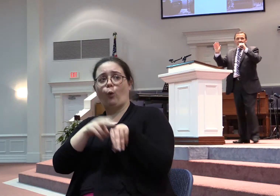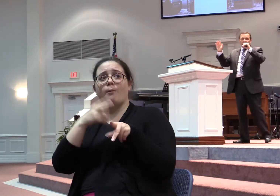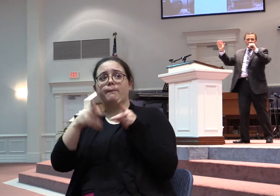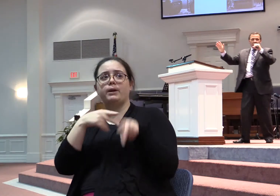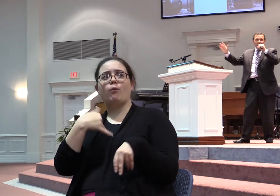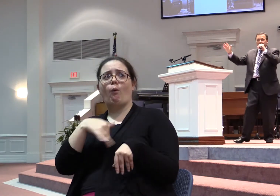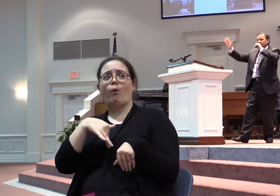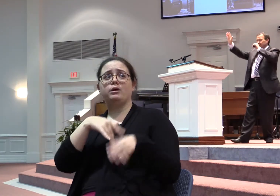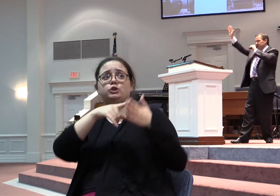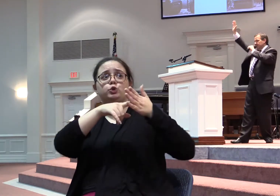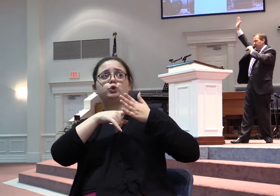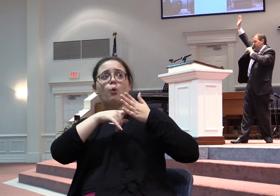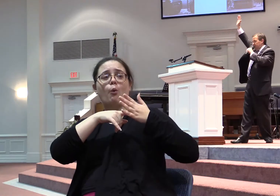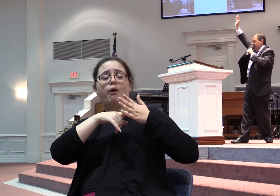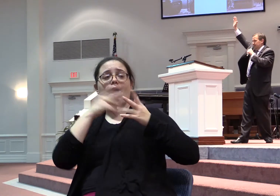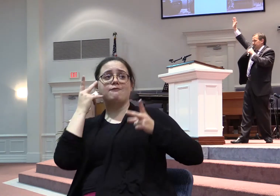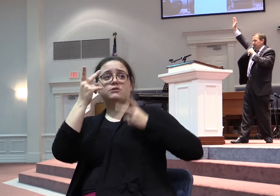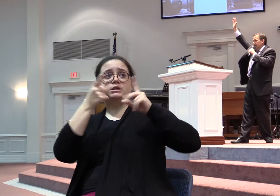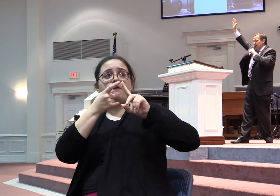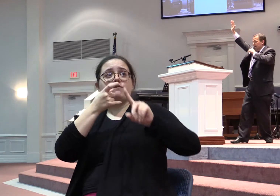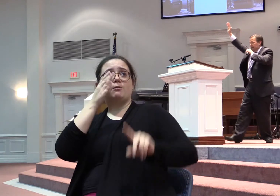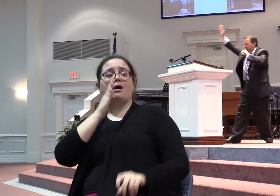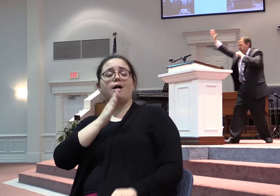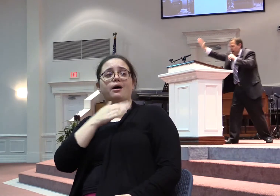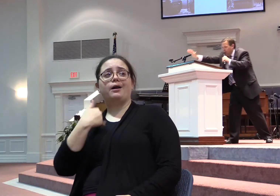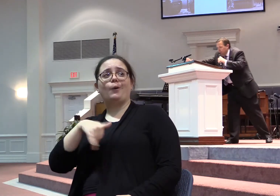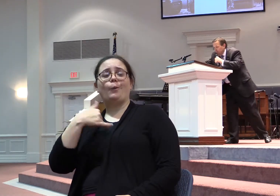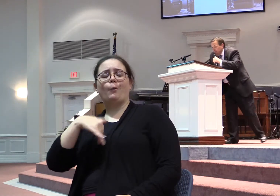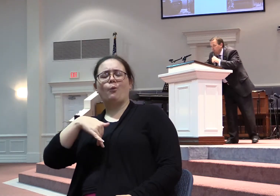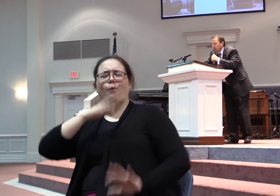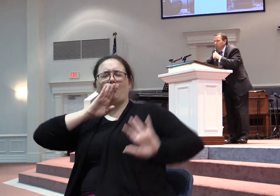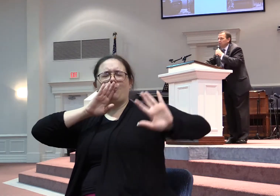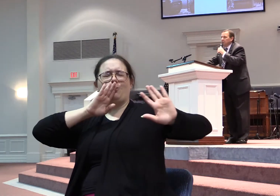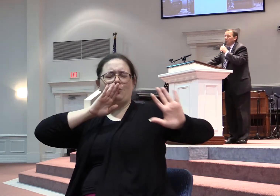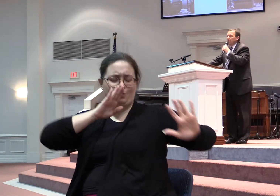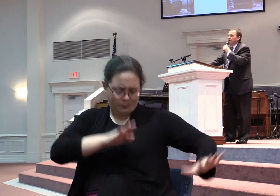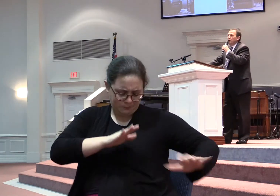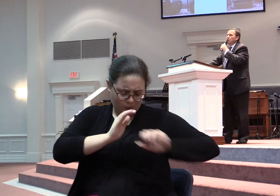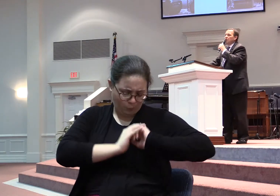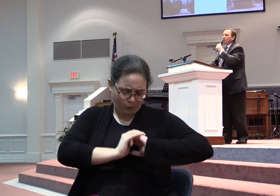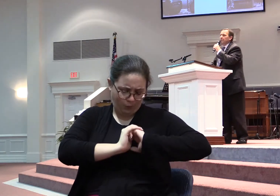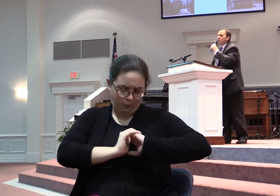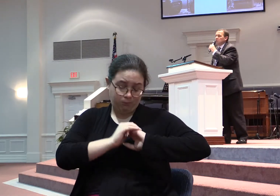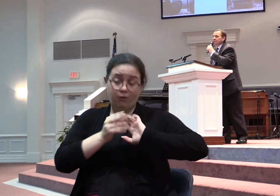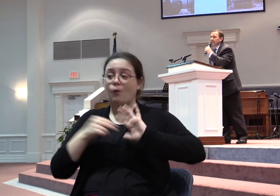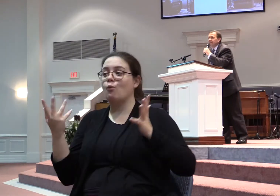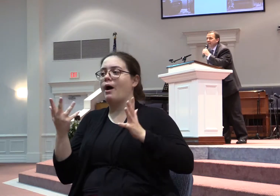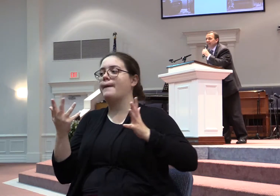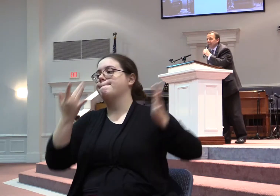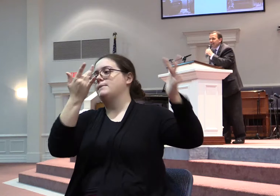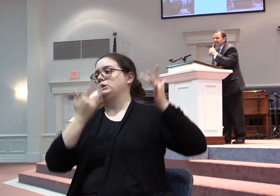This is a manifestation. This is a visitation. And he bowed himself. You know what you call that? You call that